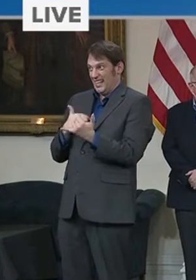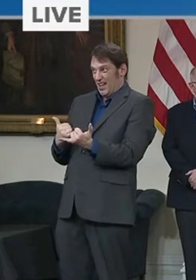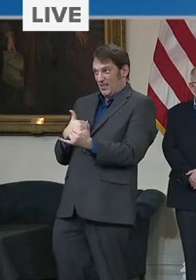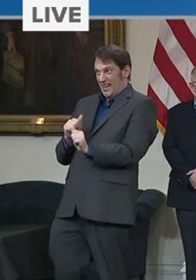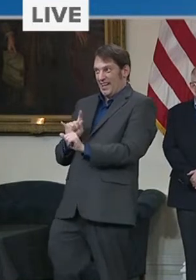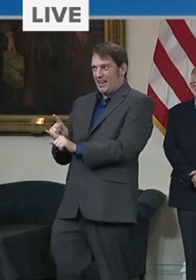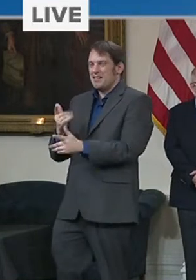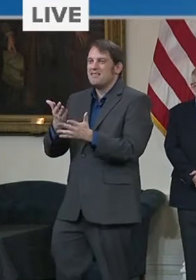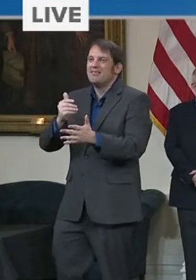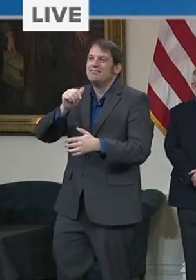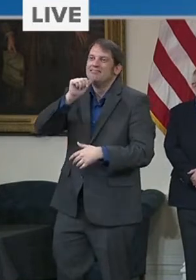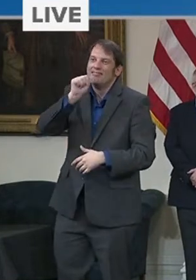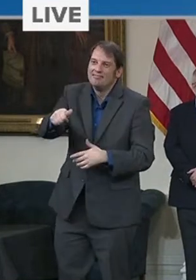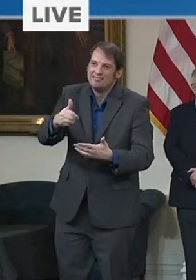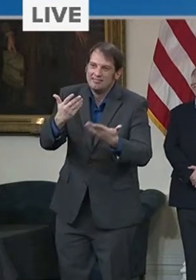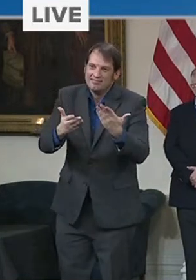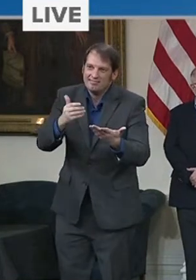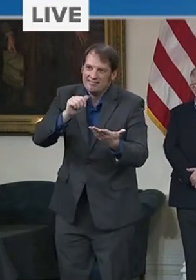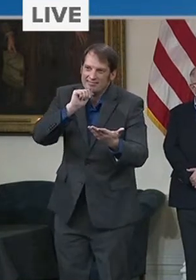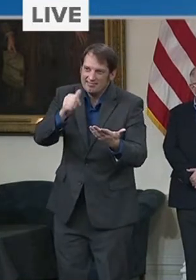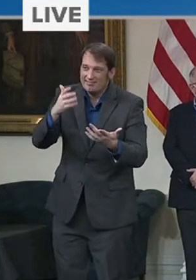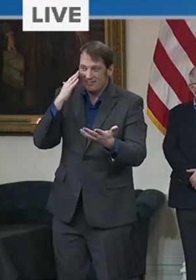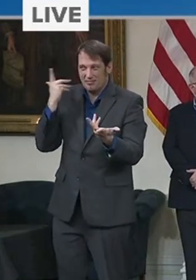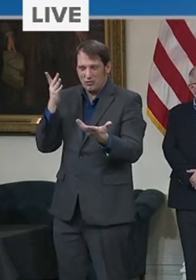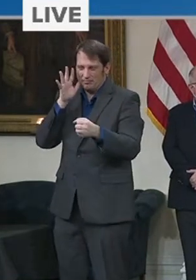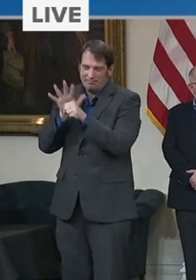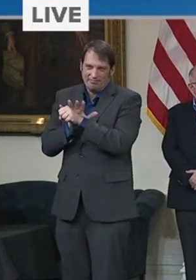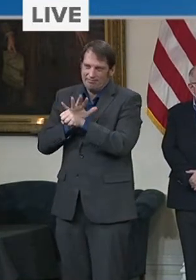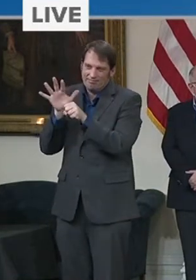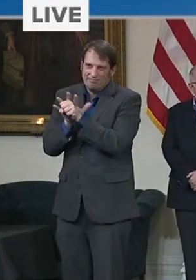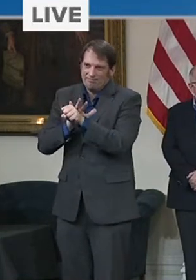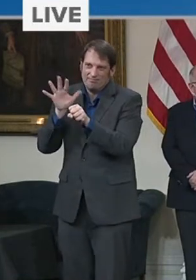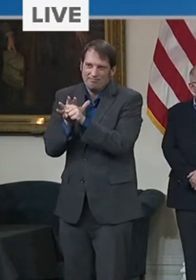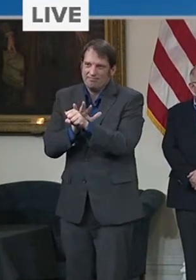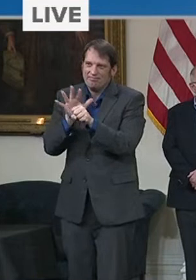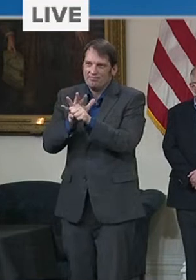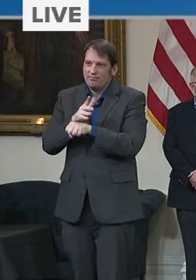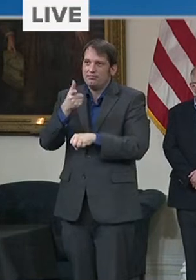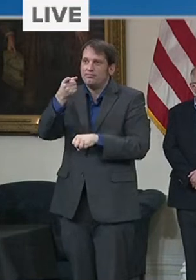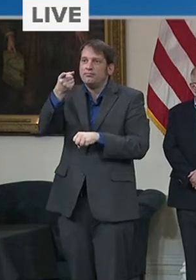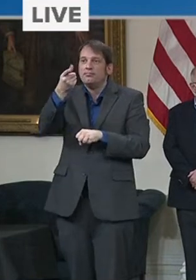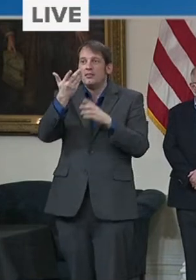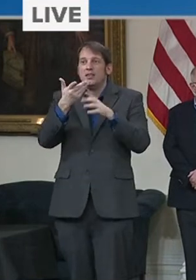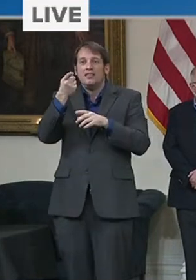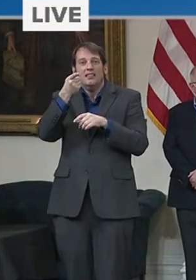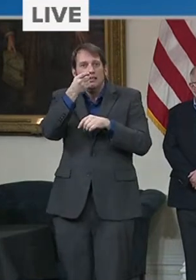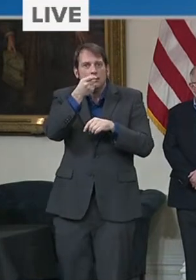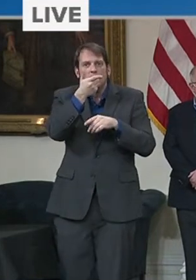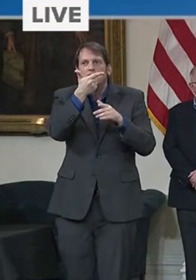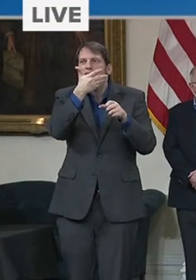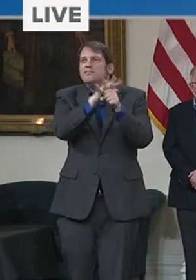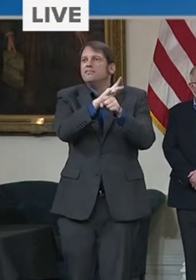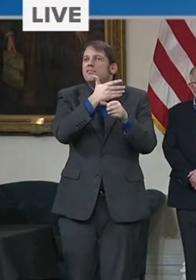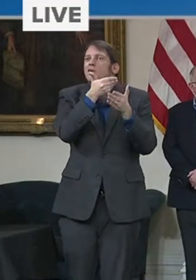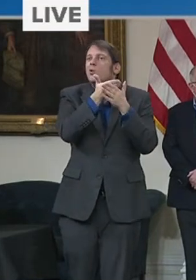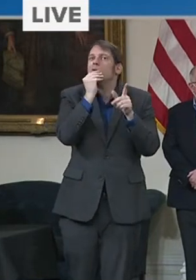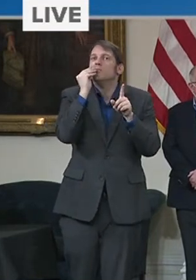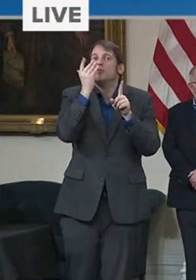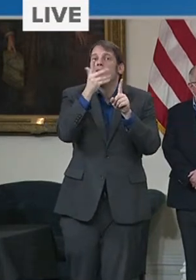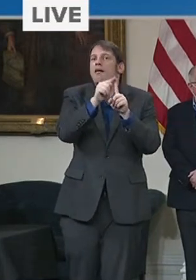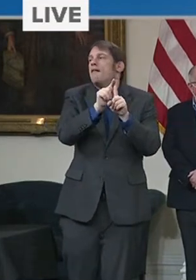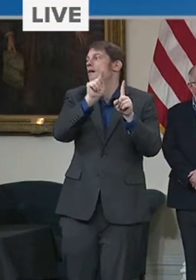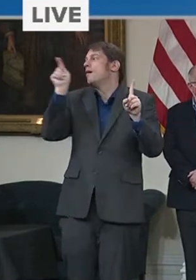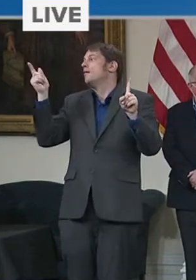individual's residence. All vaccination providers are asked to list their vaccine appointment registration web